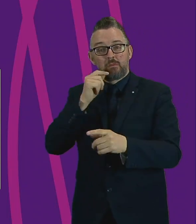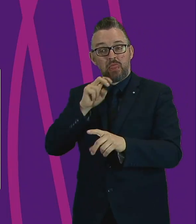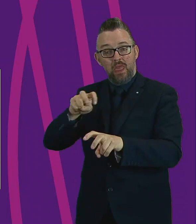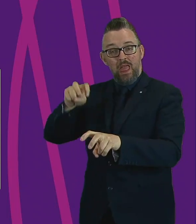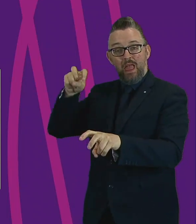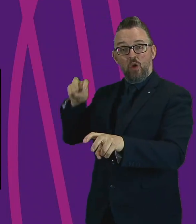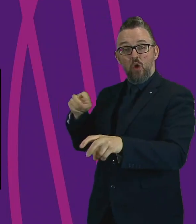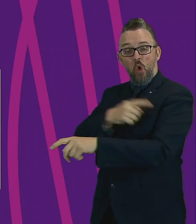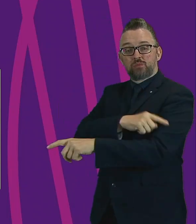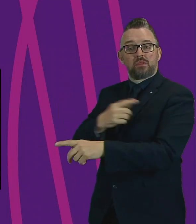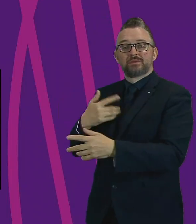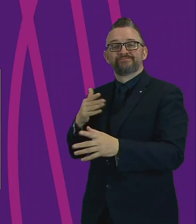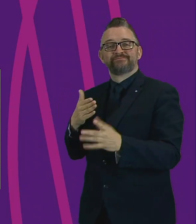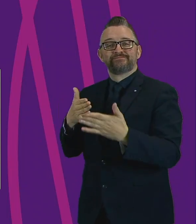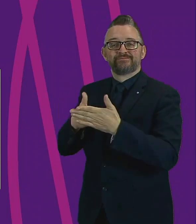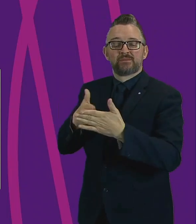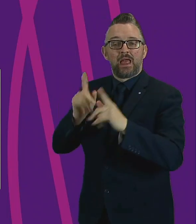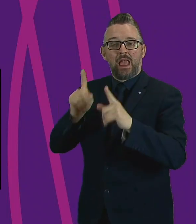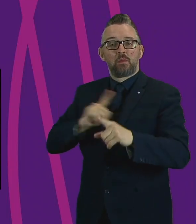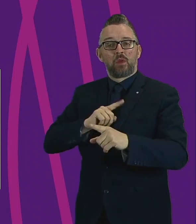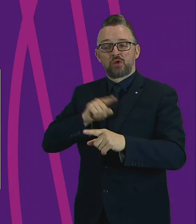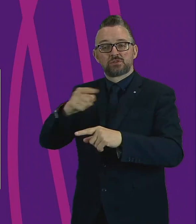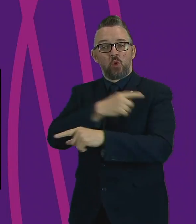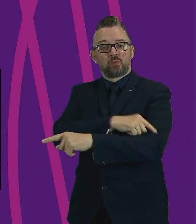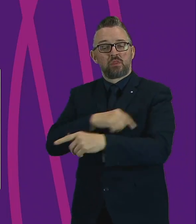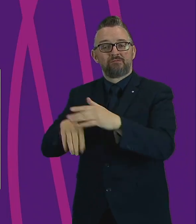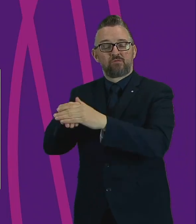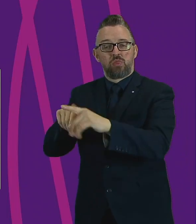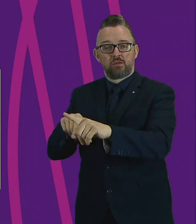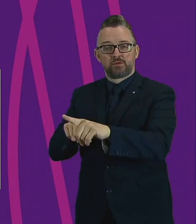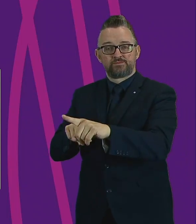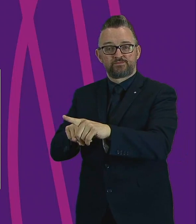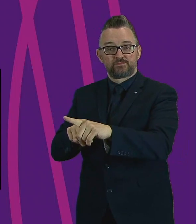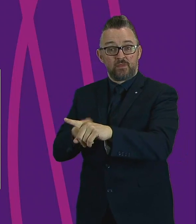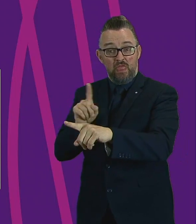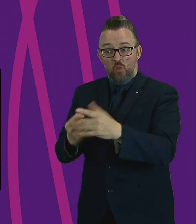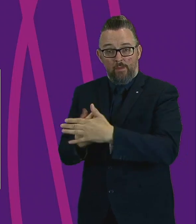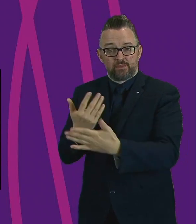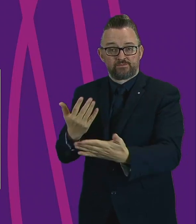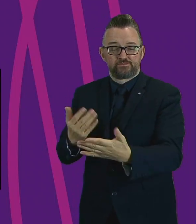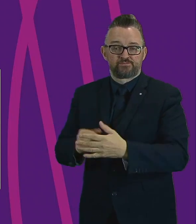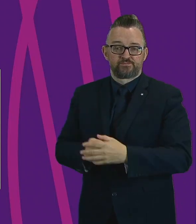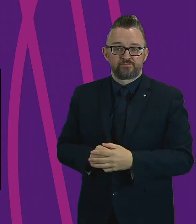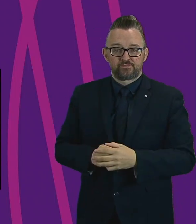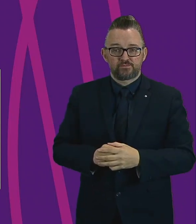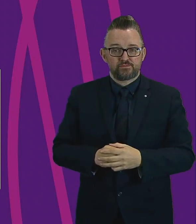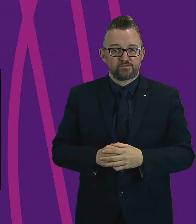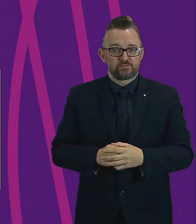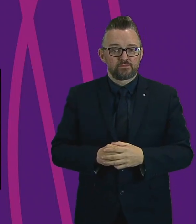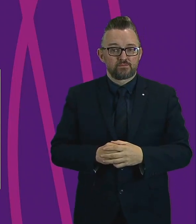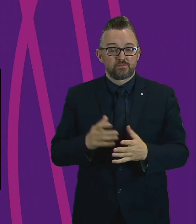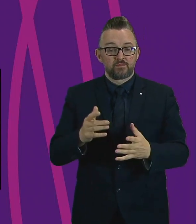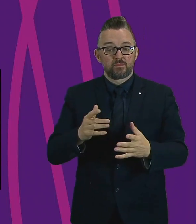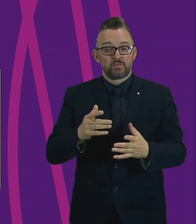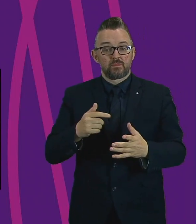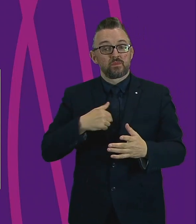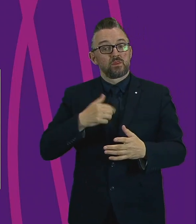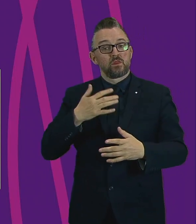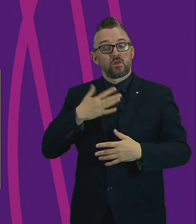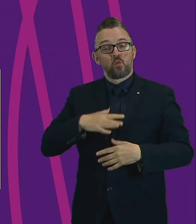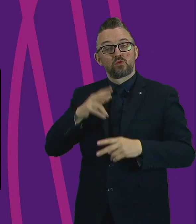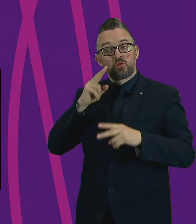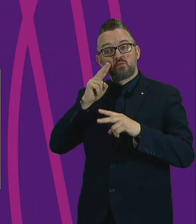in for the procedures that they need, stuck on long and growing waiting lists. Presiding Officer, if we're going to look at